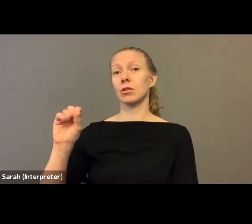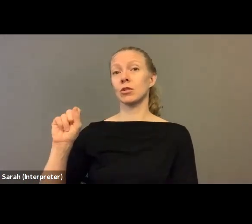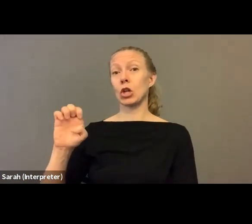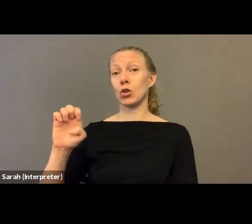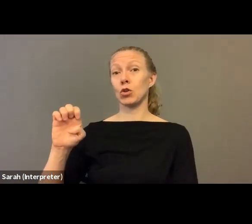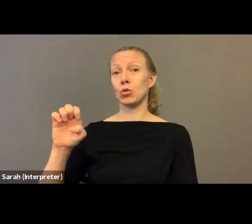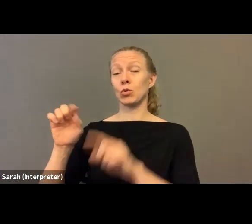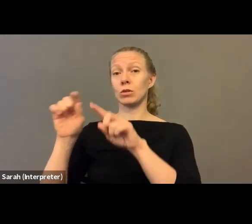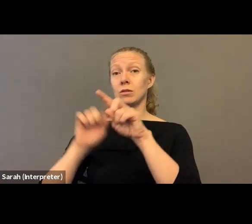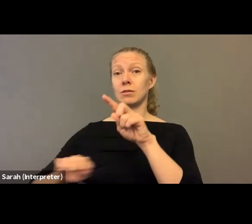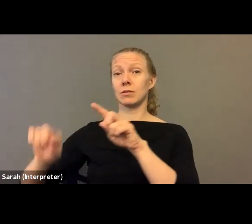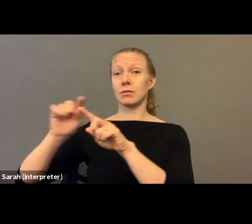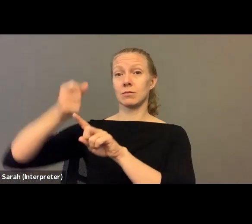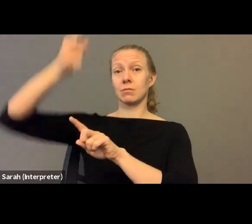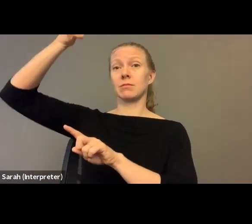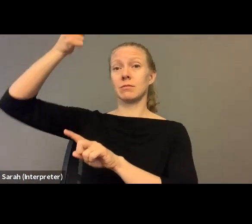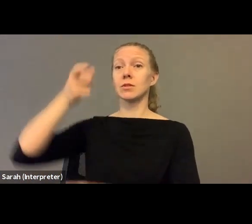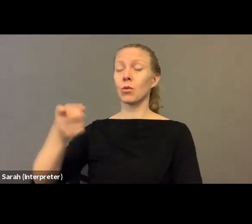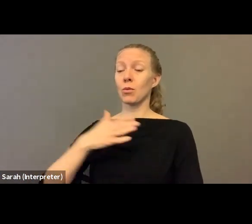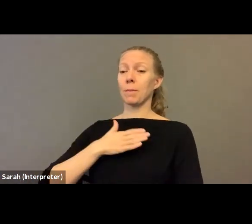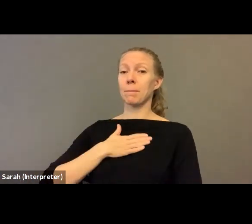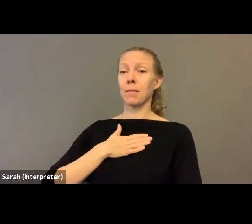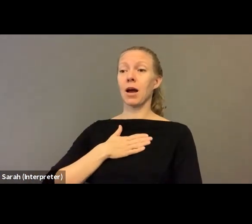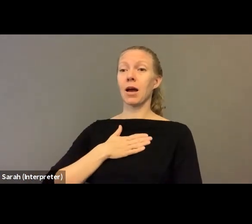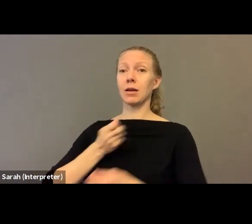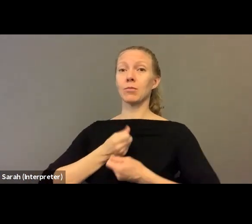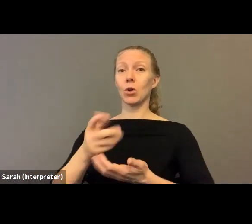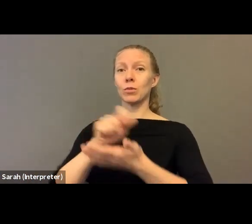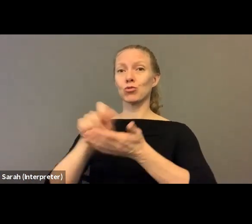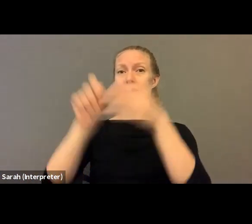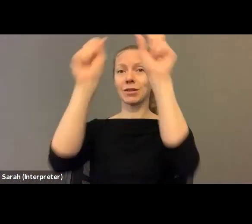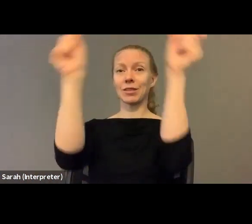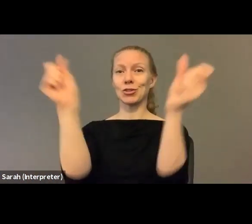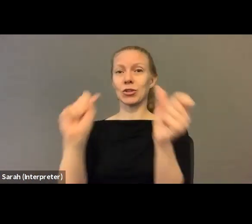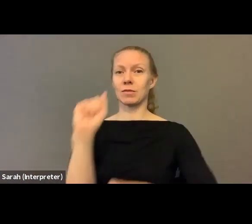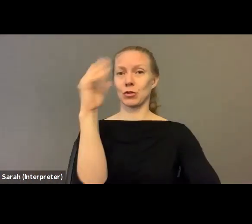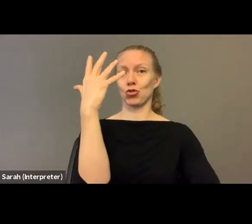tree, okay? So this is a concrete poem. It's actually in